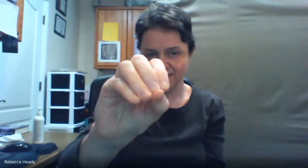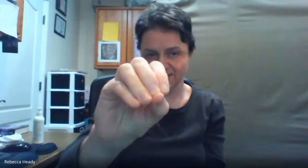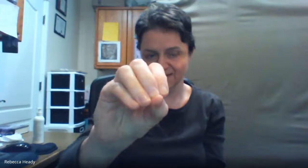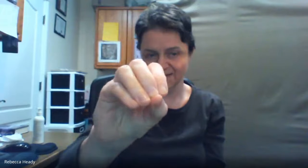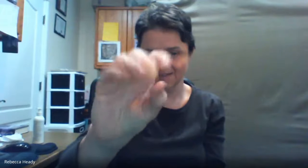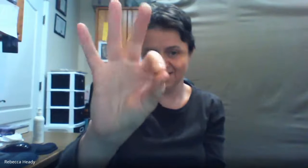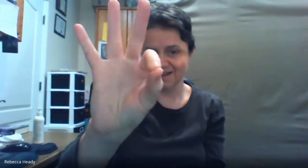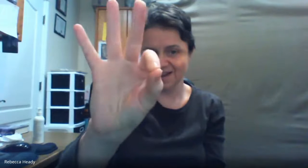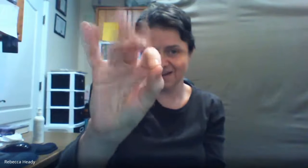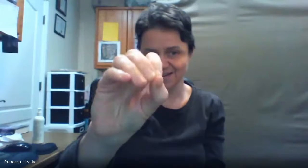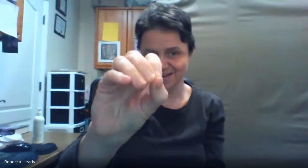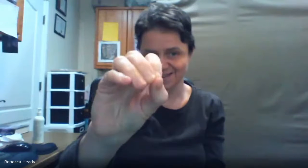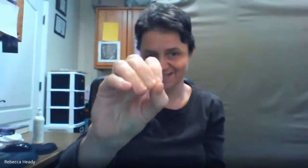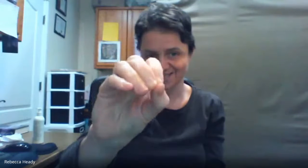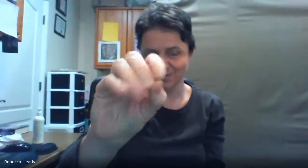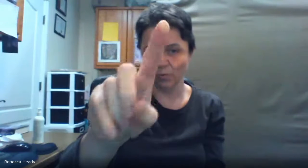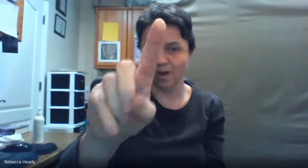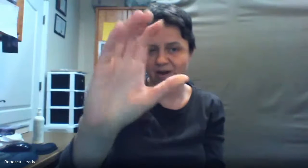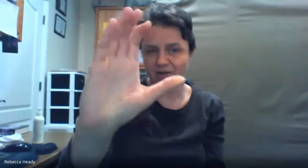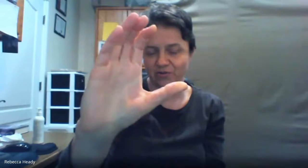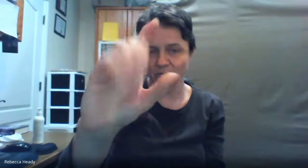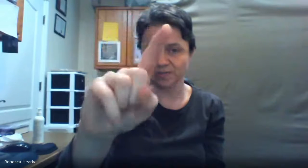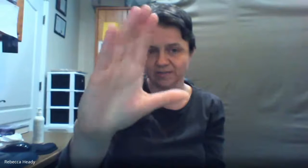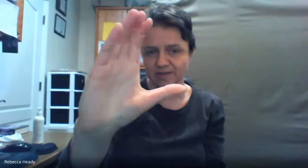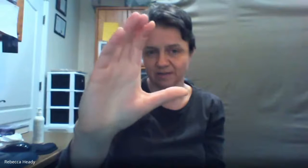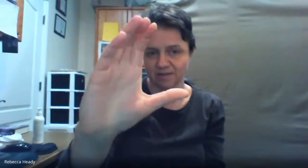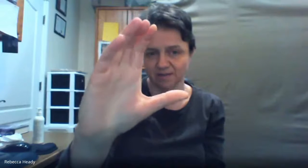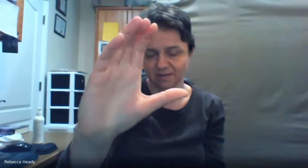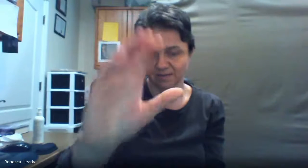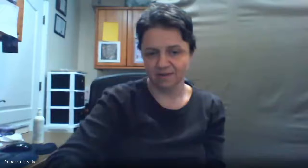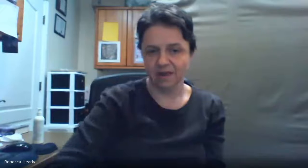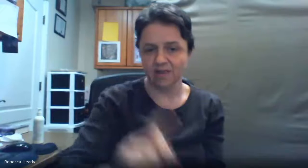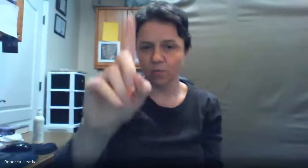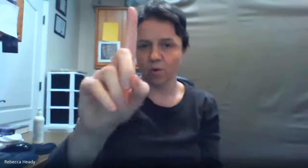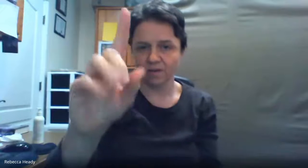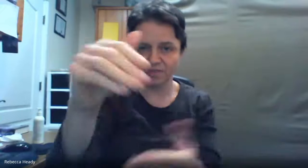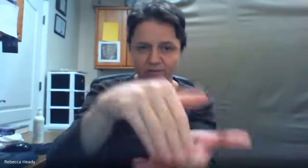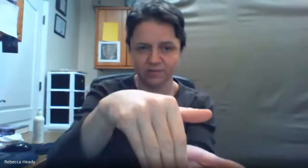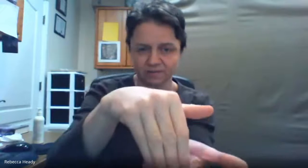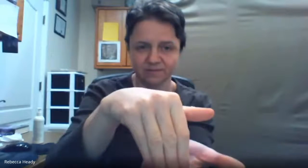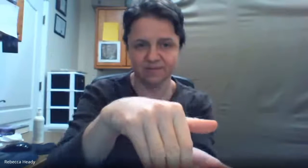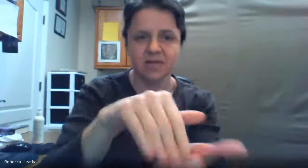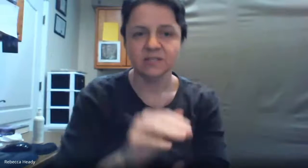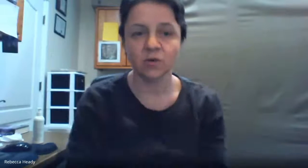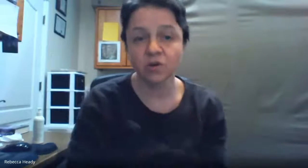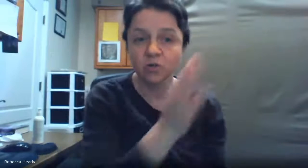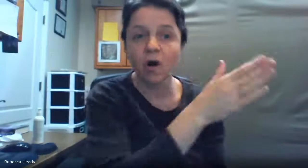80, 90, 100, 1C, and then 1,000. So you